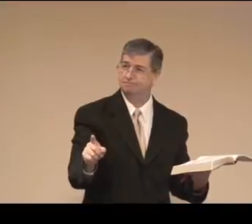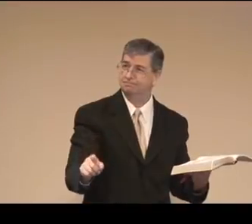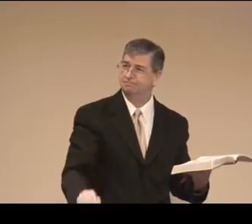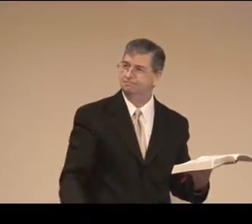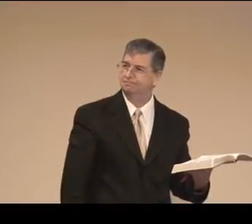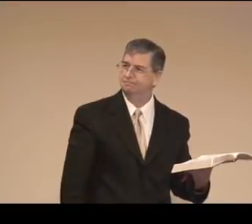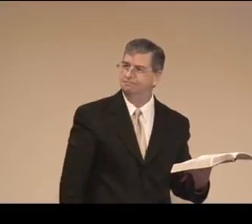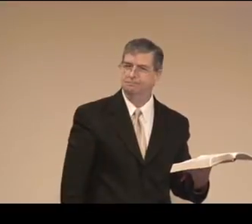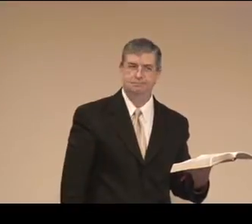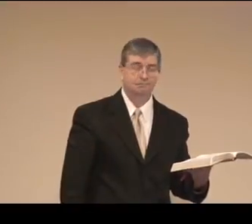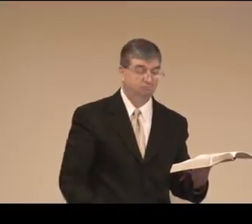blessing.